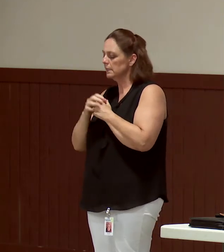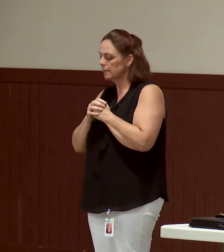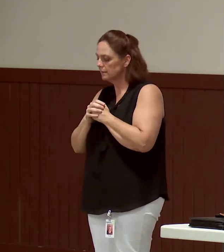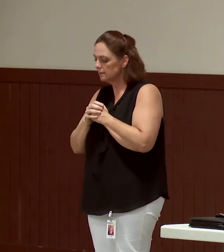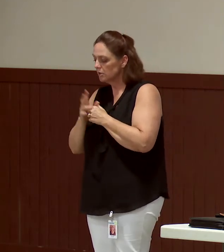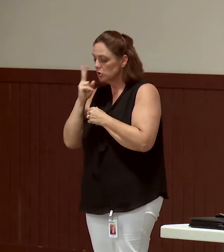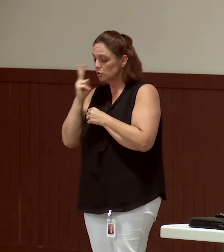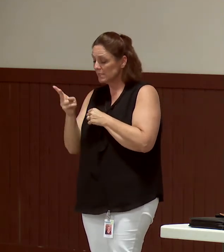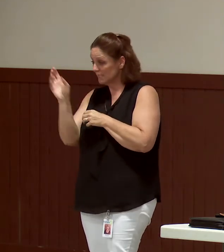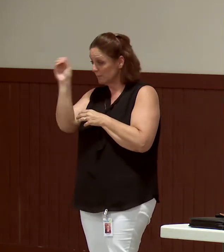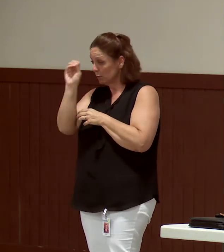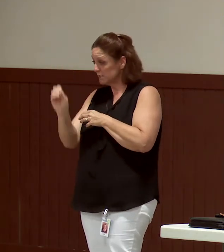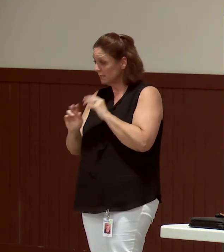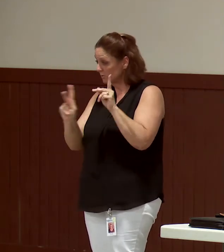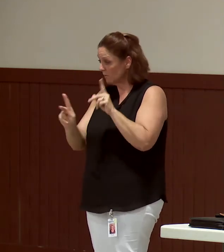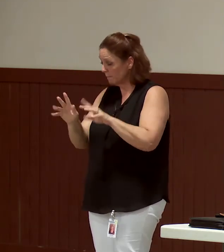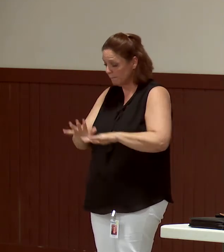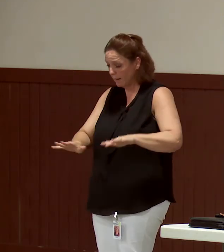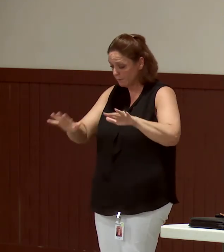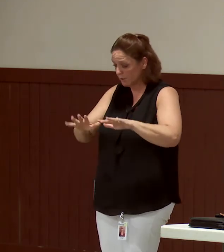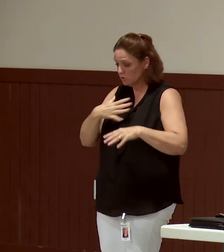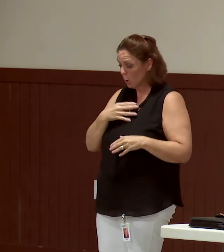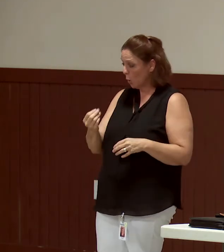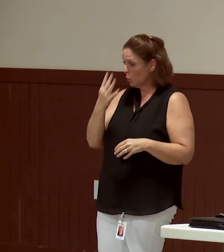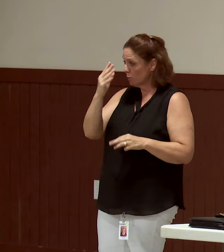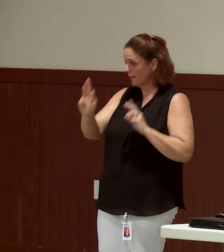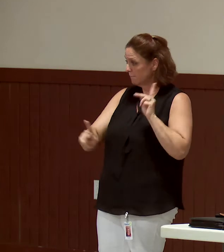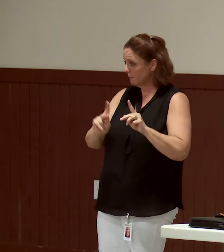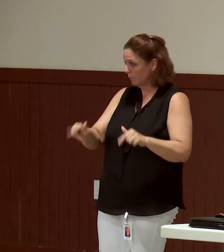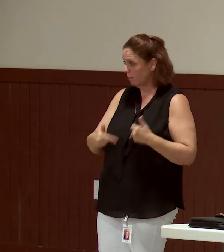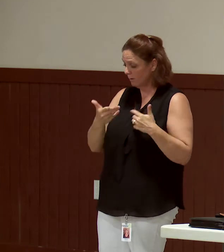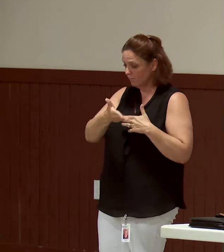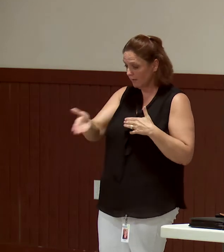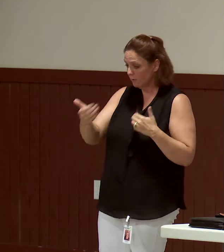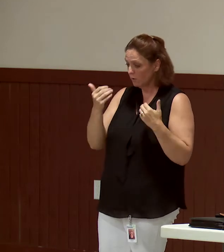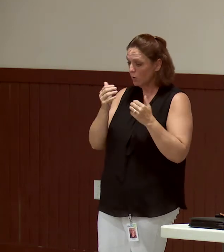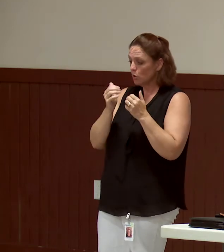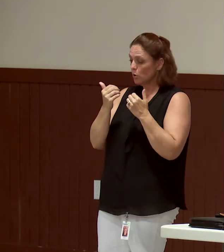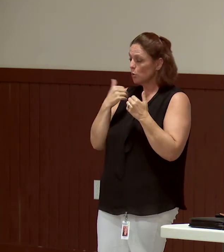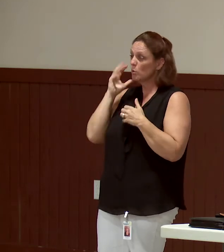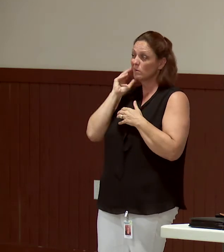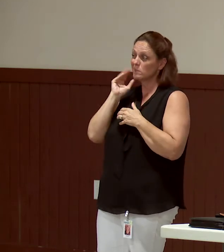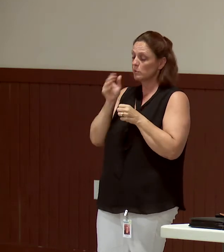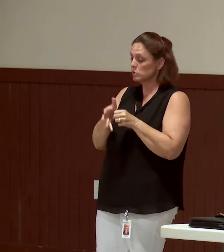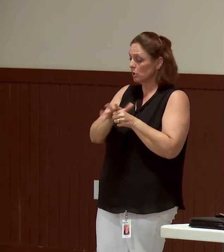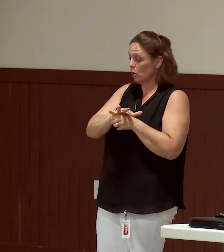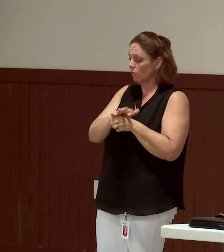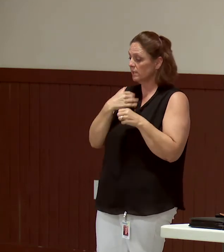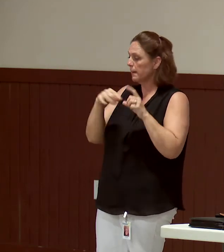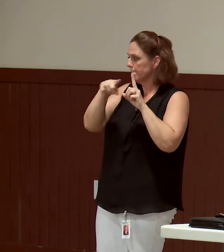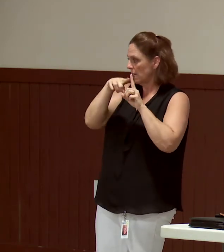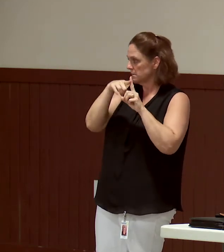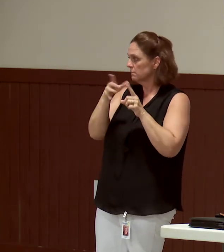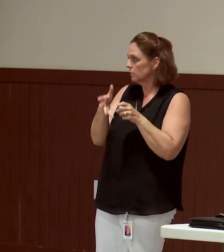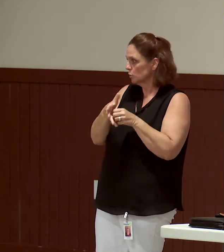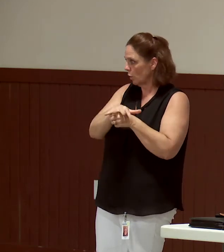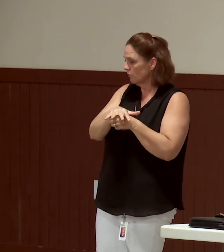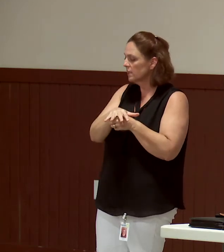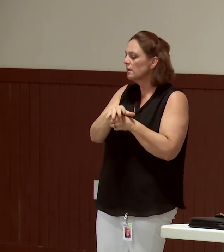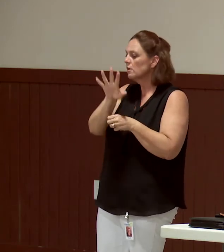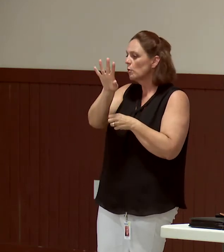of the population of white residents that have gotten COVID or have had positive tests for COVID is